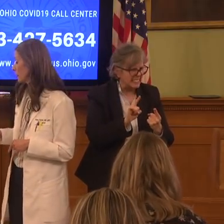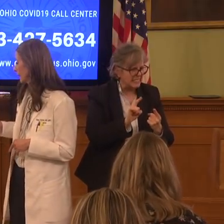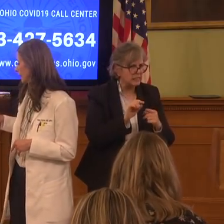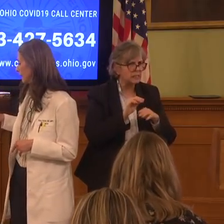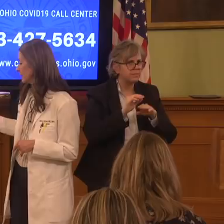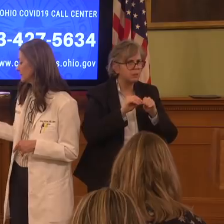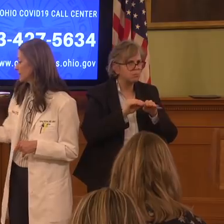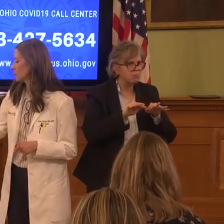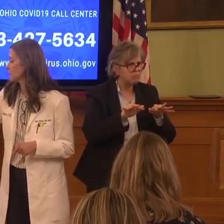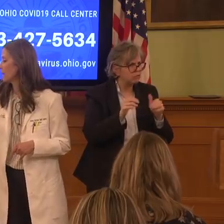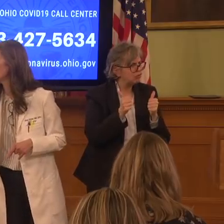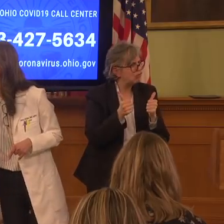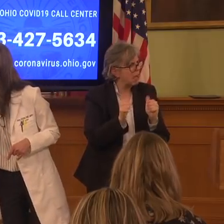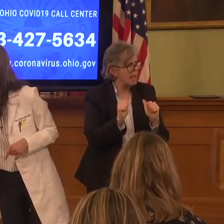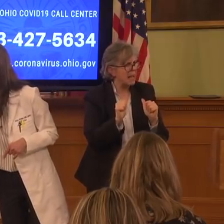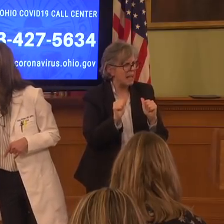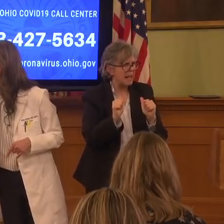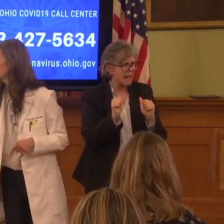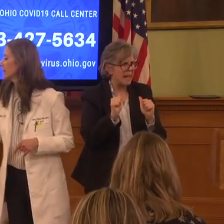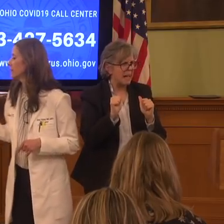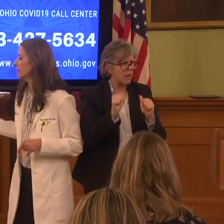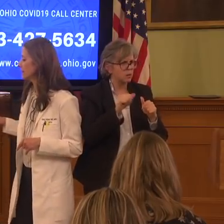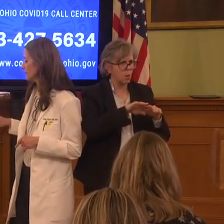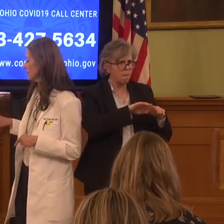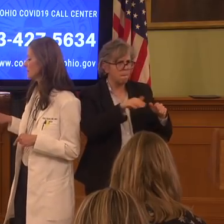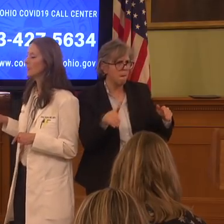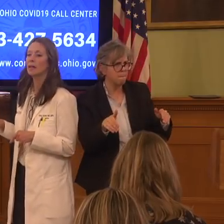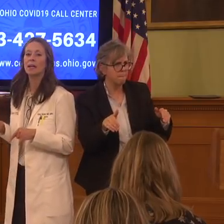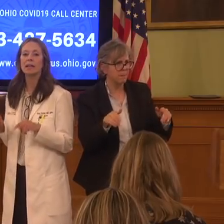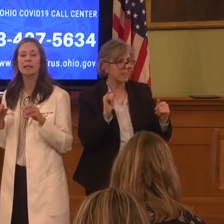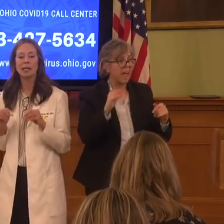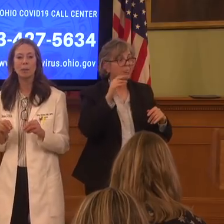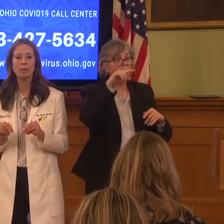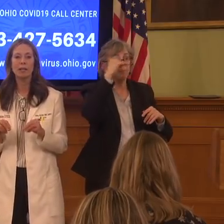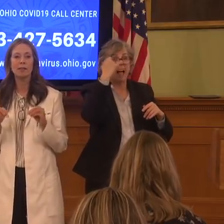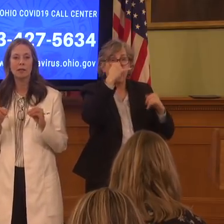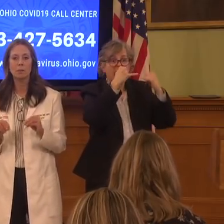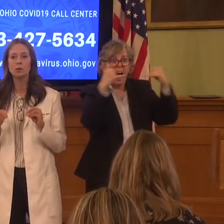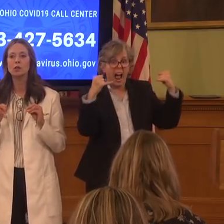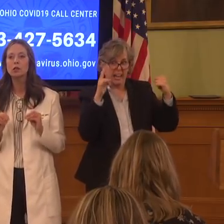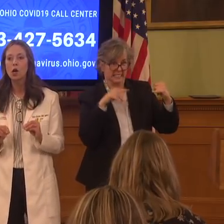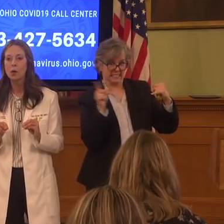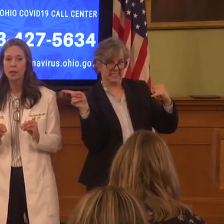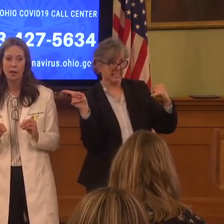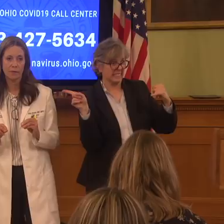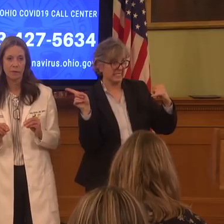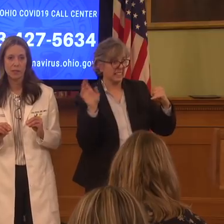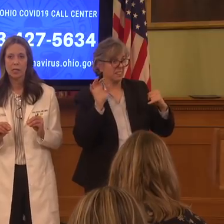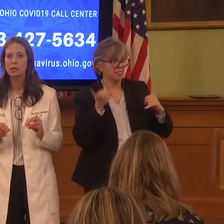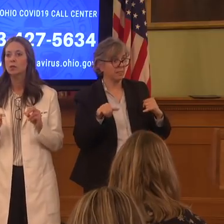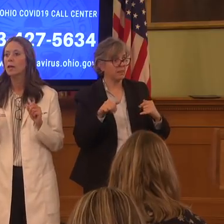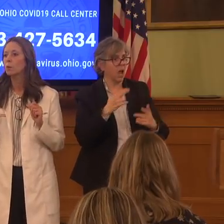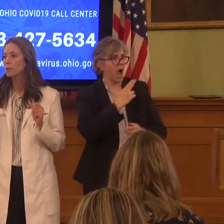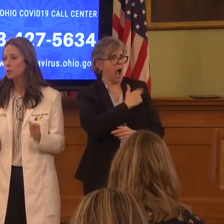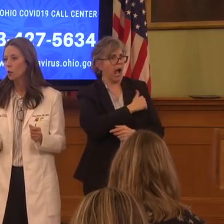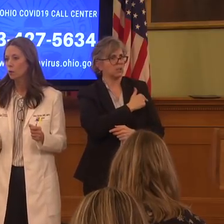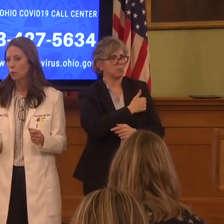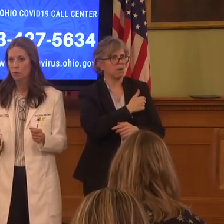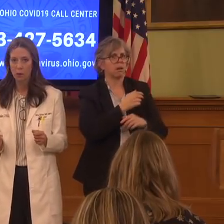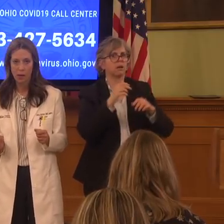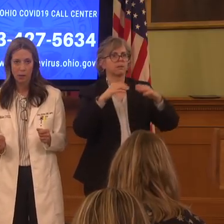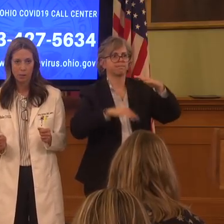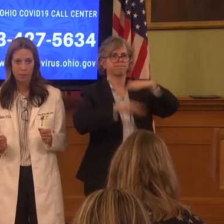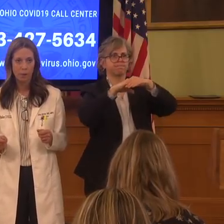doing is, this was my black line, this is keeping the numbers low enough so that we